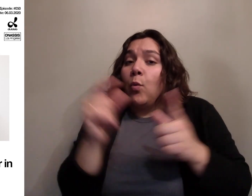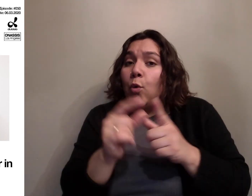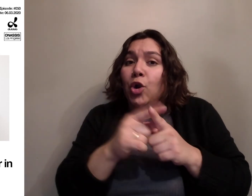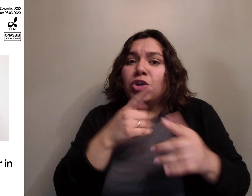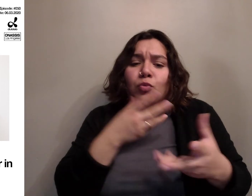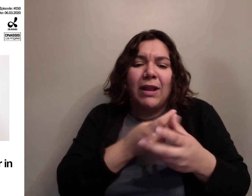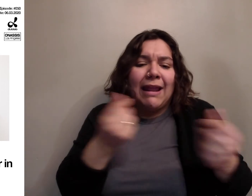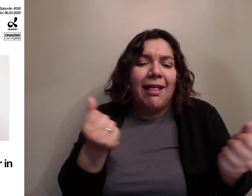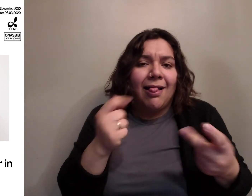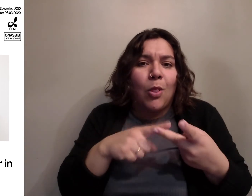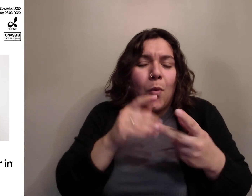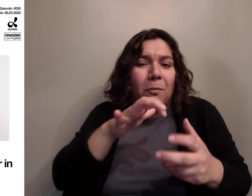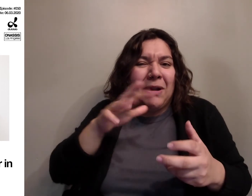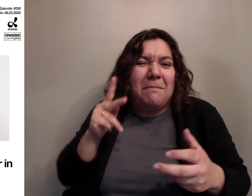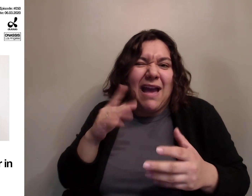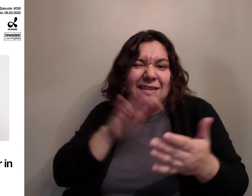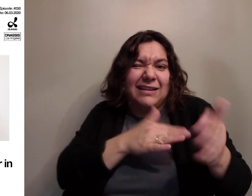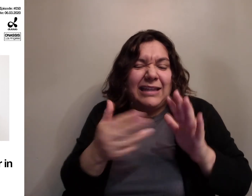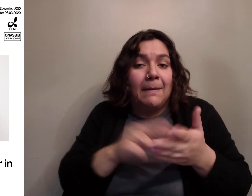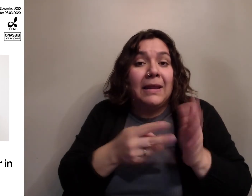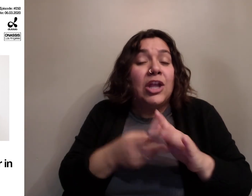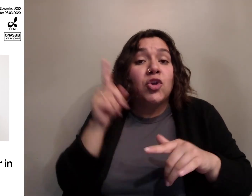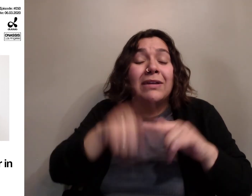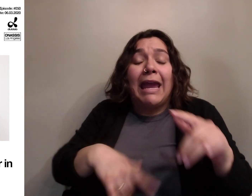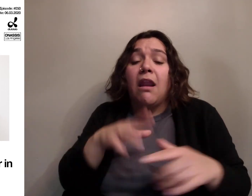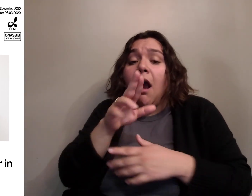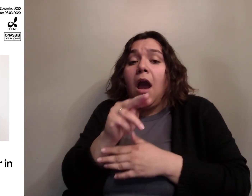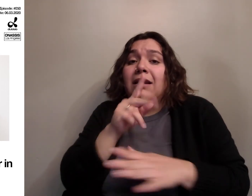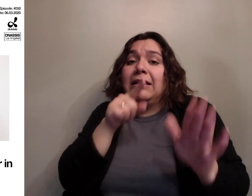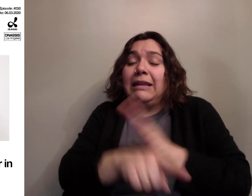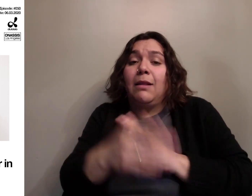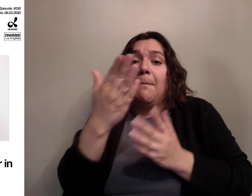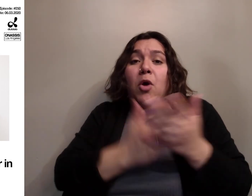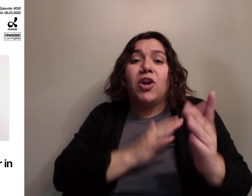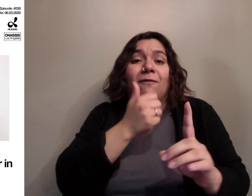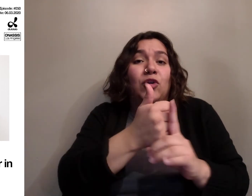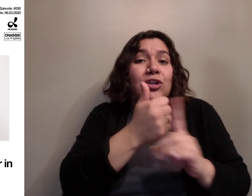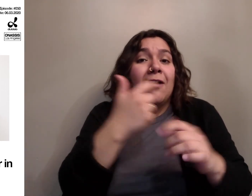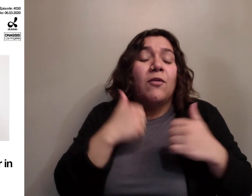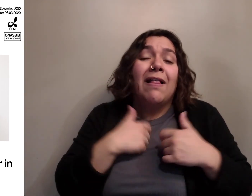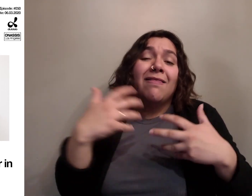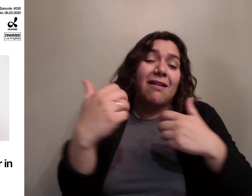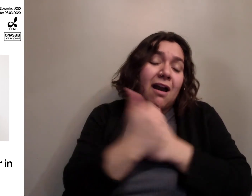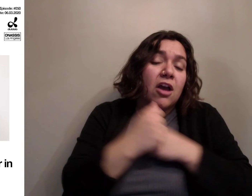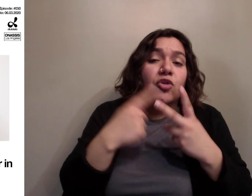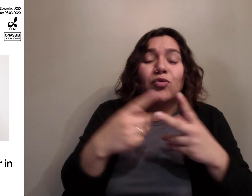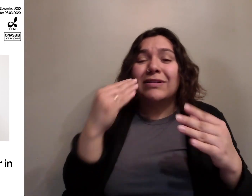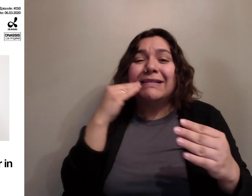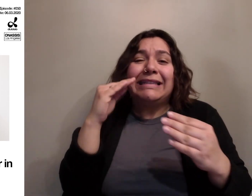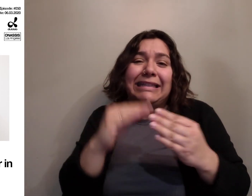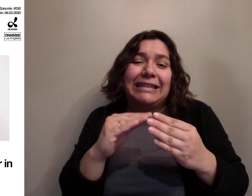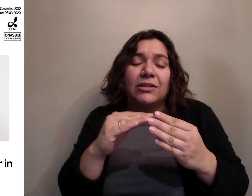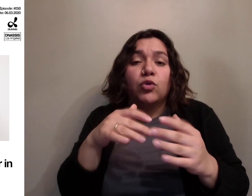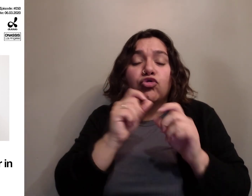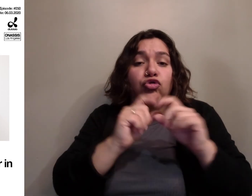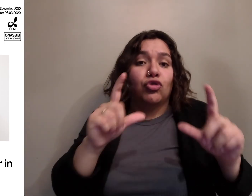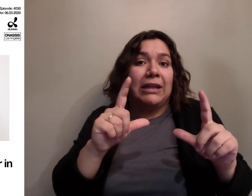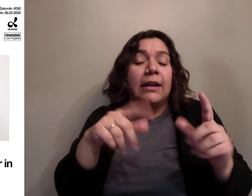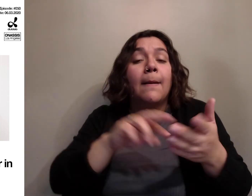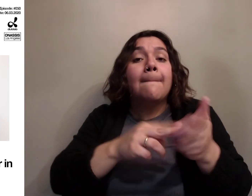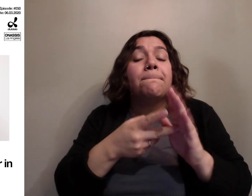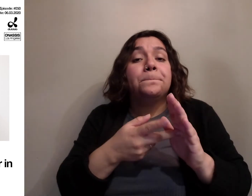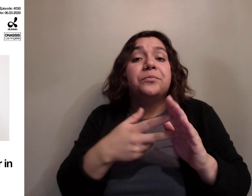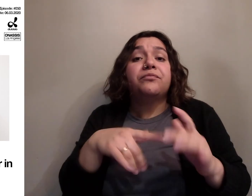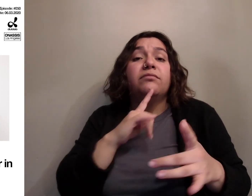are no words to heal or bring back the dead. Remember, you cannot unkill a part of yourself with dreams or